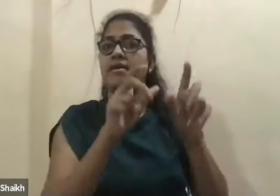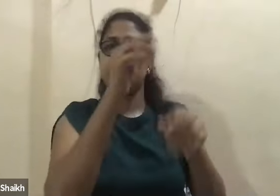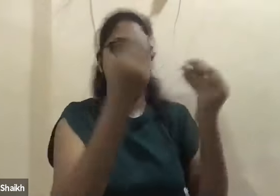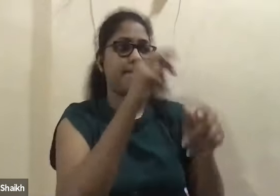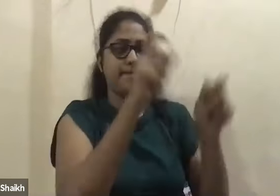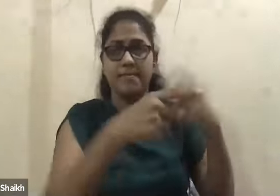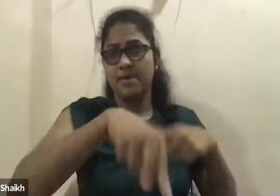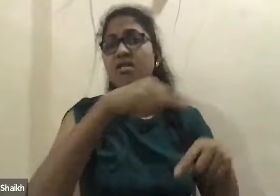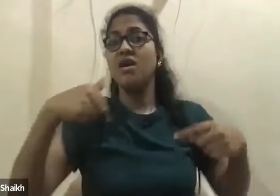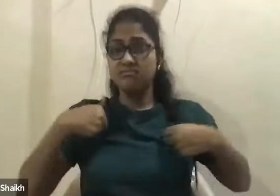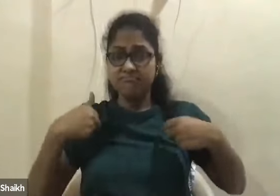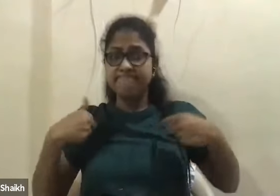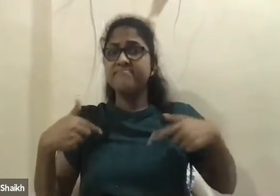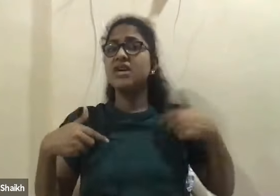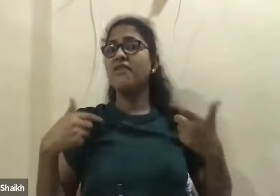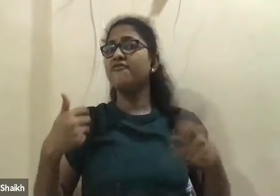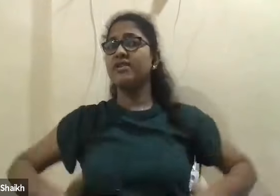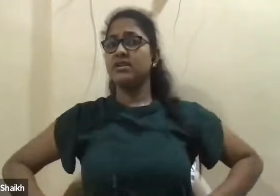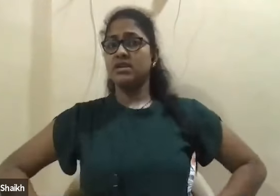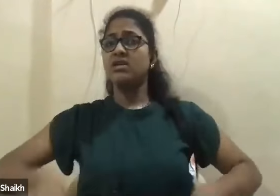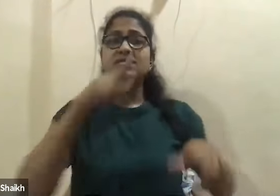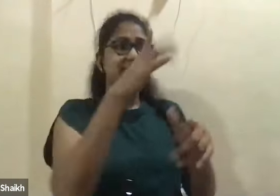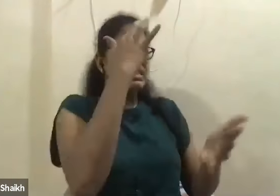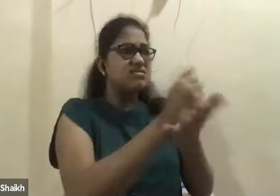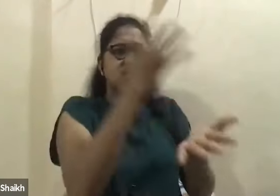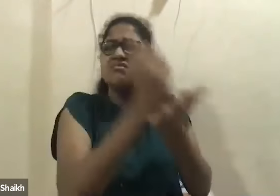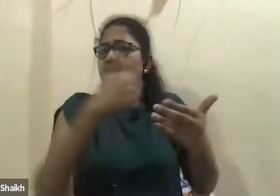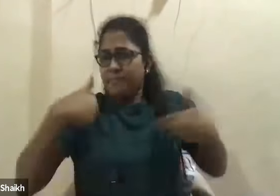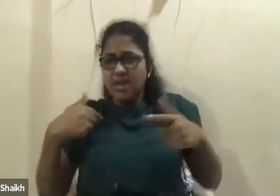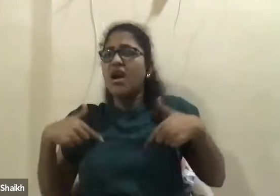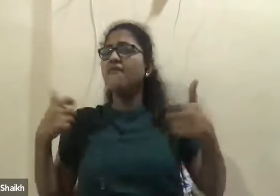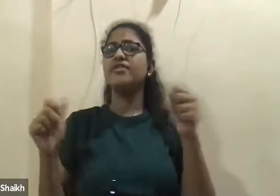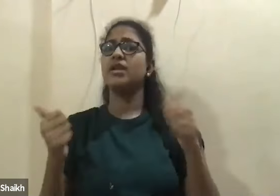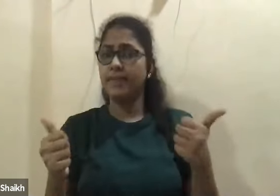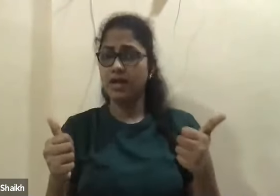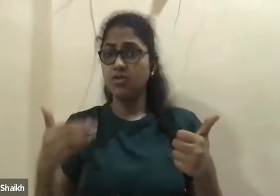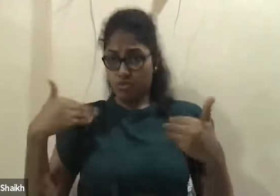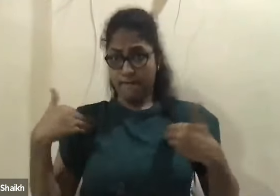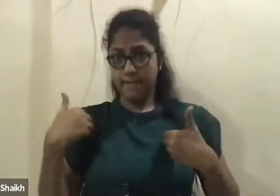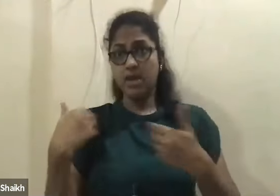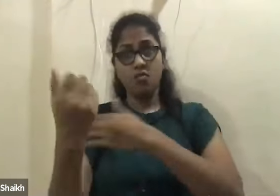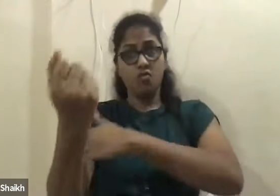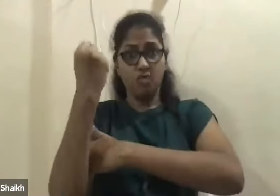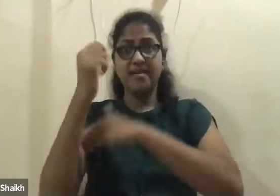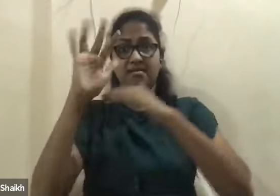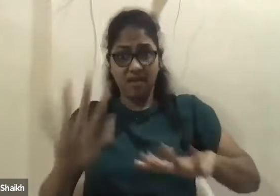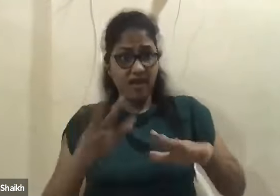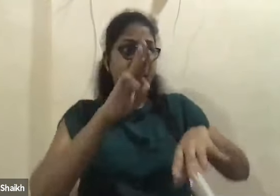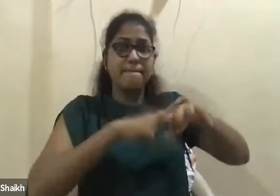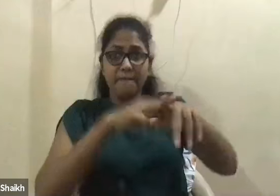comfortable with their decisions. So, do I have the right to change the trustees in that